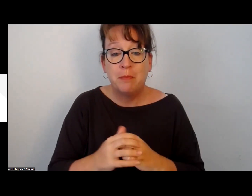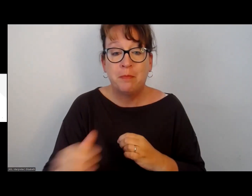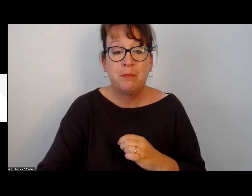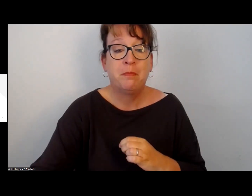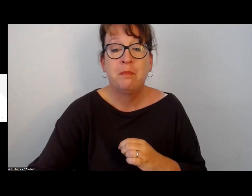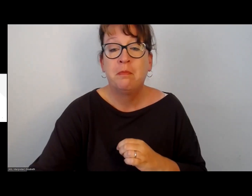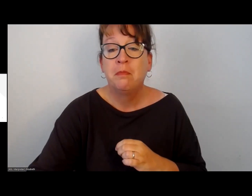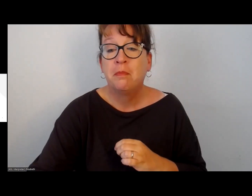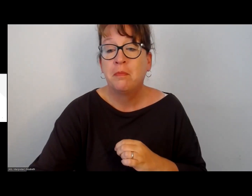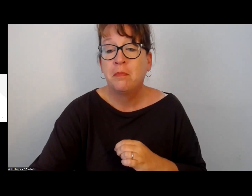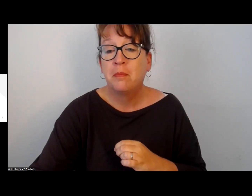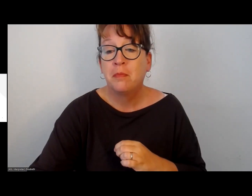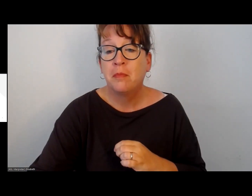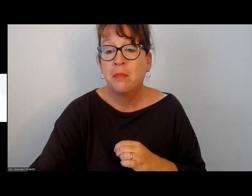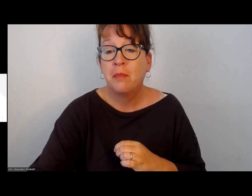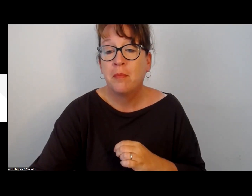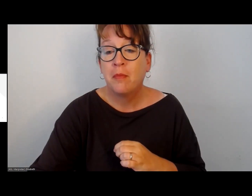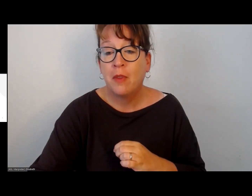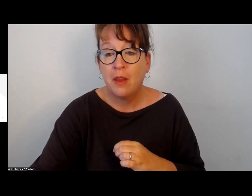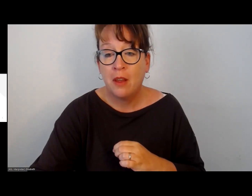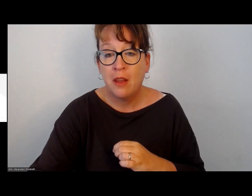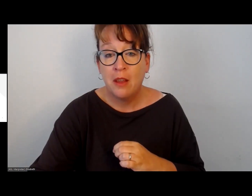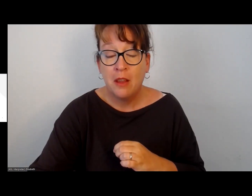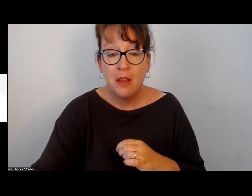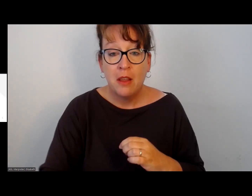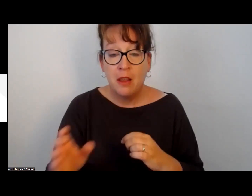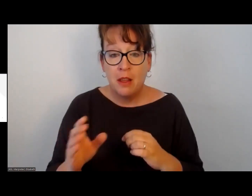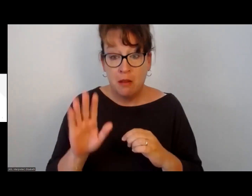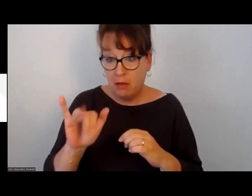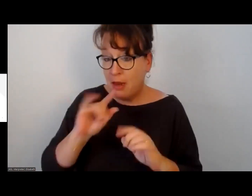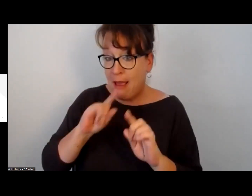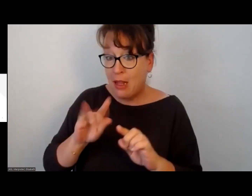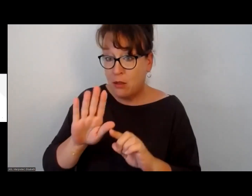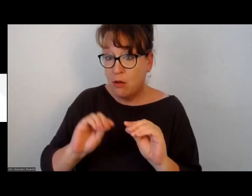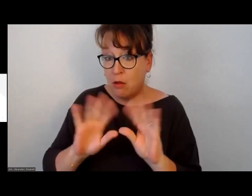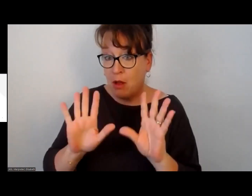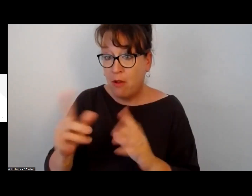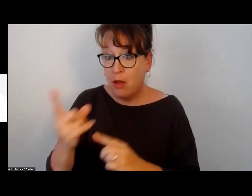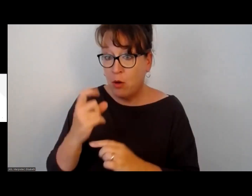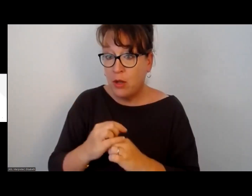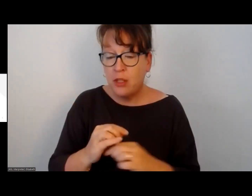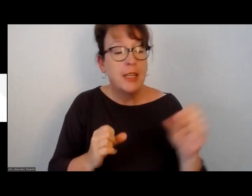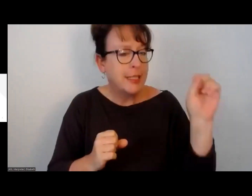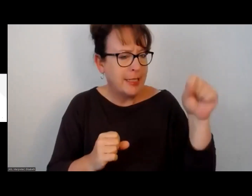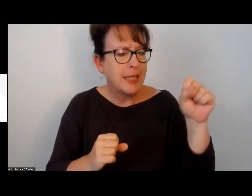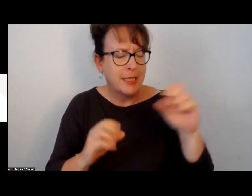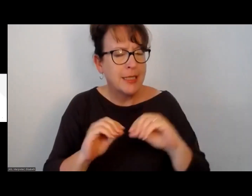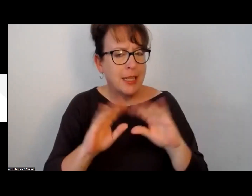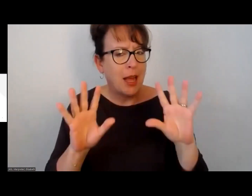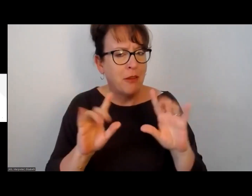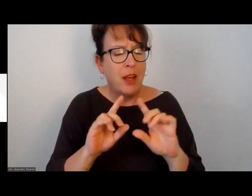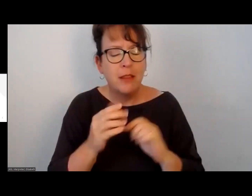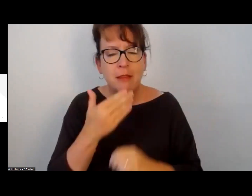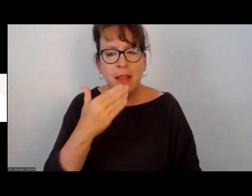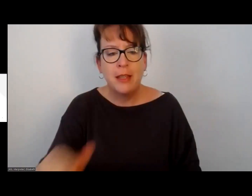Marcos, and I guess let me ask Kalila, is there a follow-up question, or did that answer sort of? Yeah, it did. I just wanted to clarify